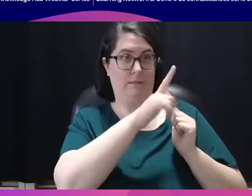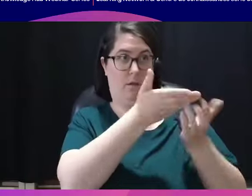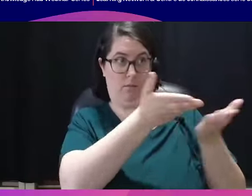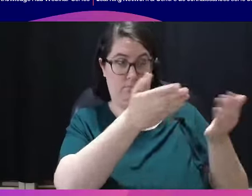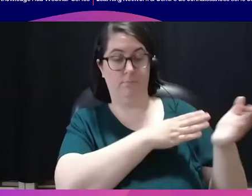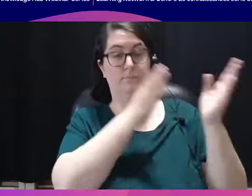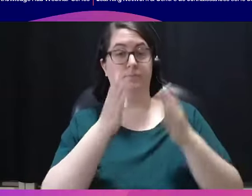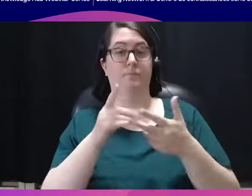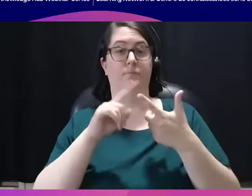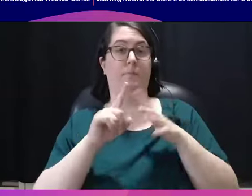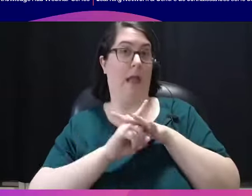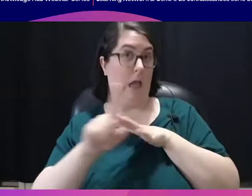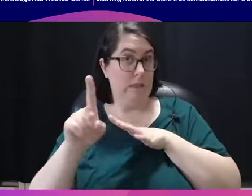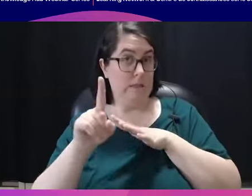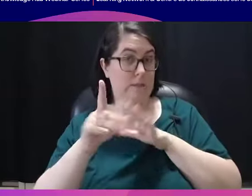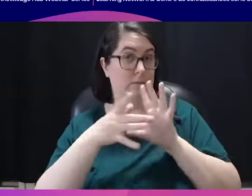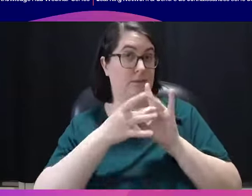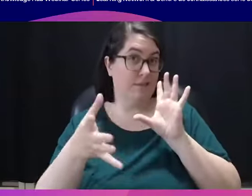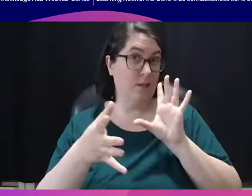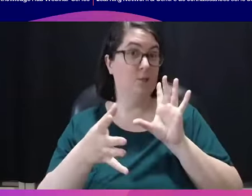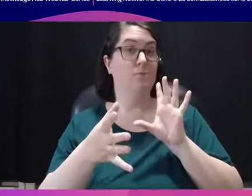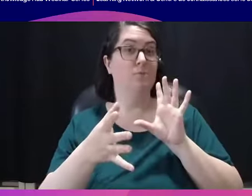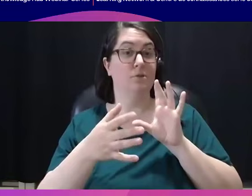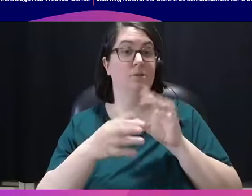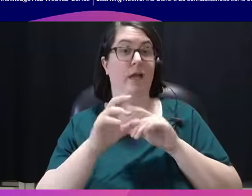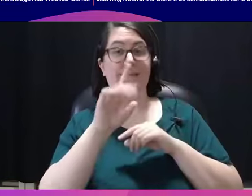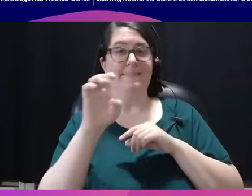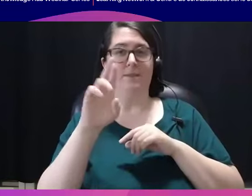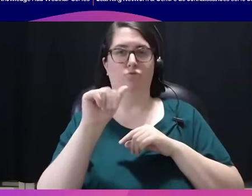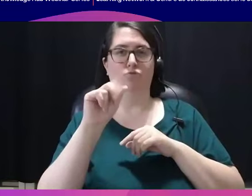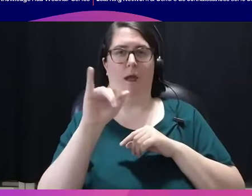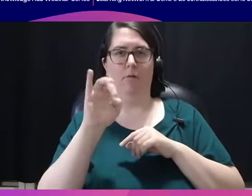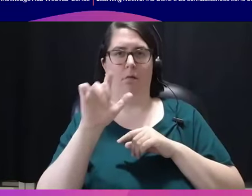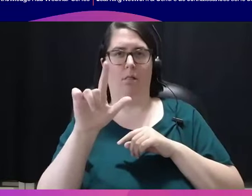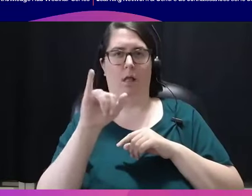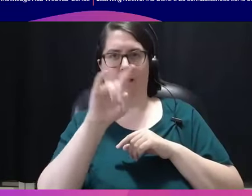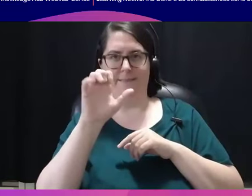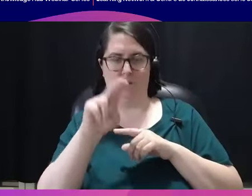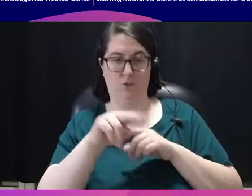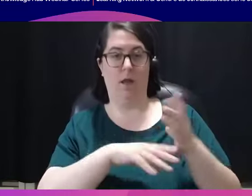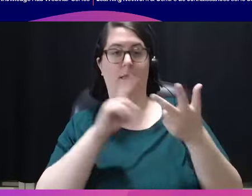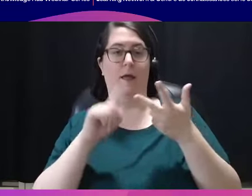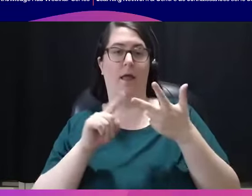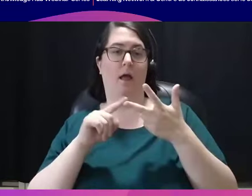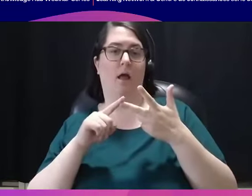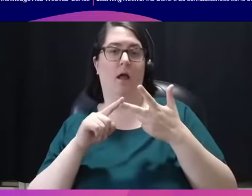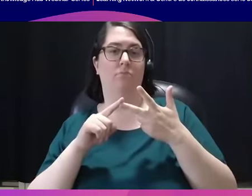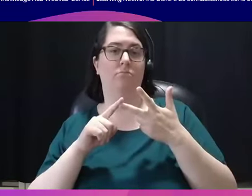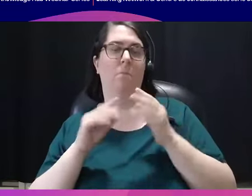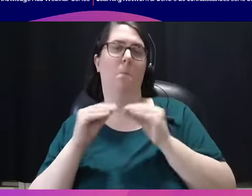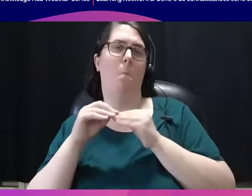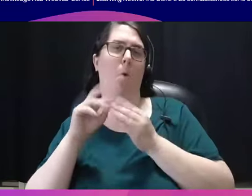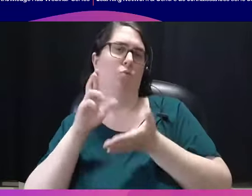move into exit, disengagement, and deradicalization, and then we'll end with some takeaways and further readings.